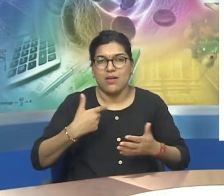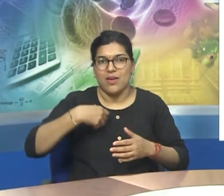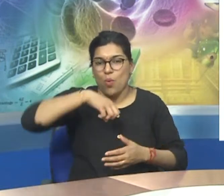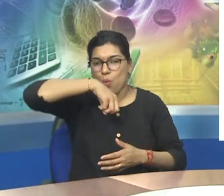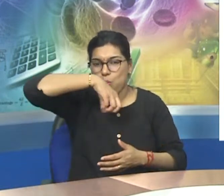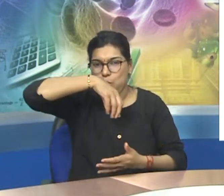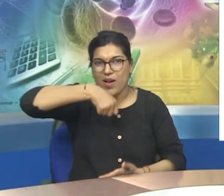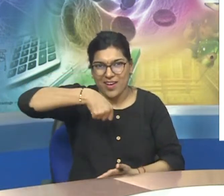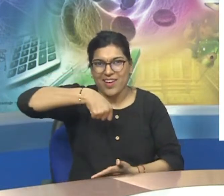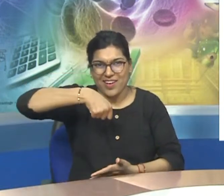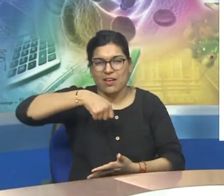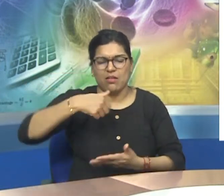but only what you need.